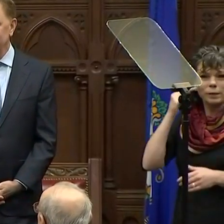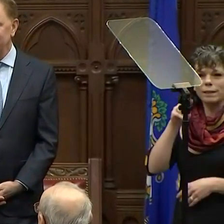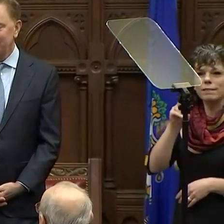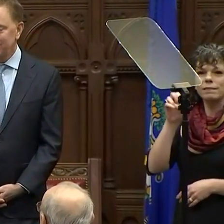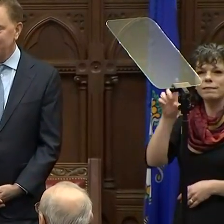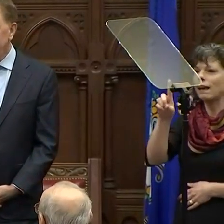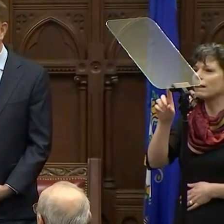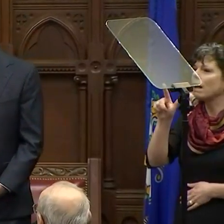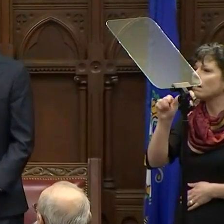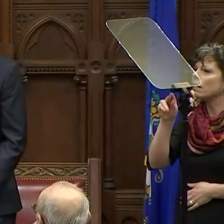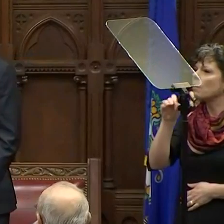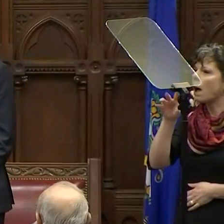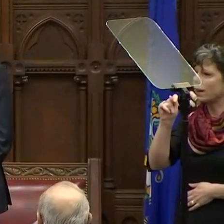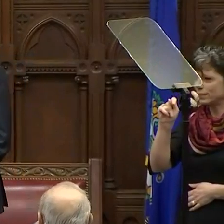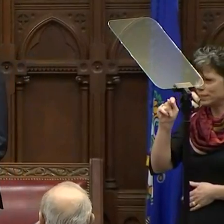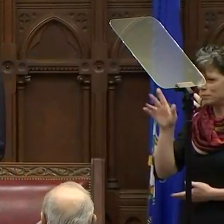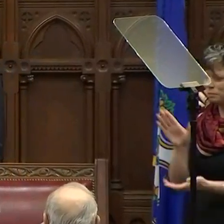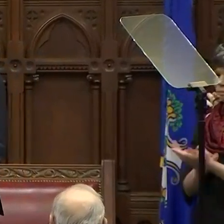Lamont.